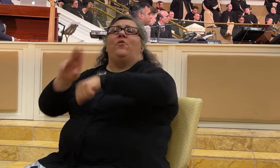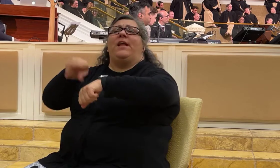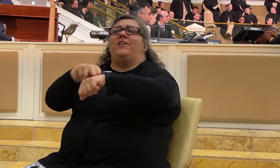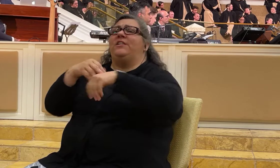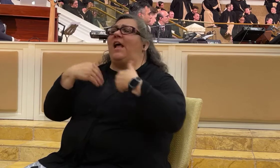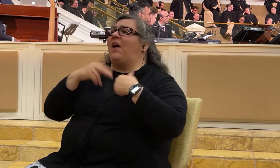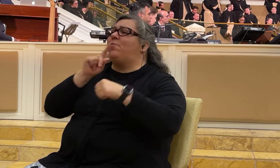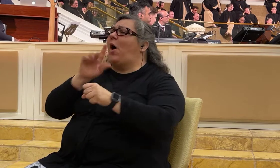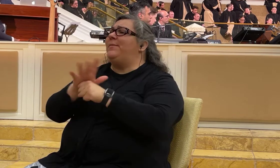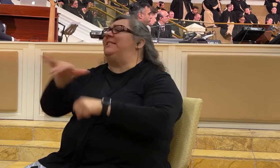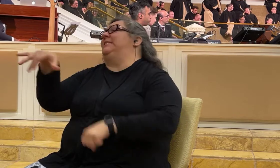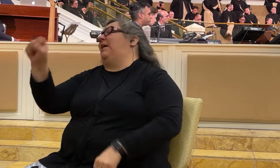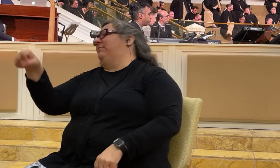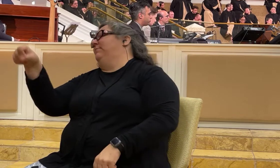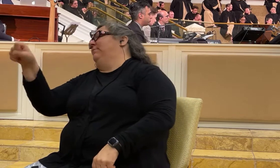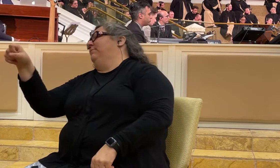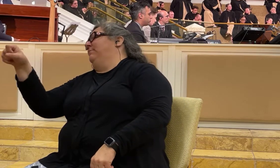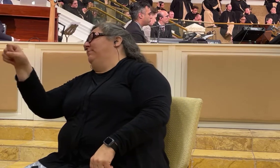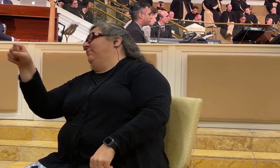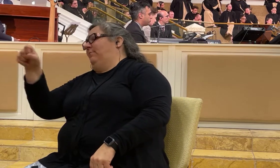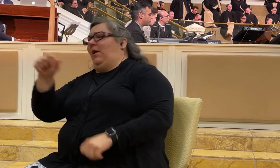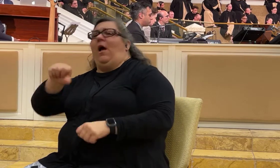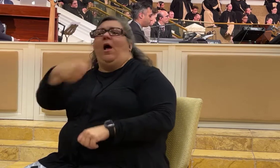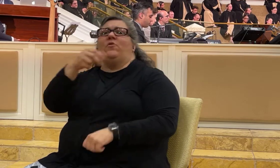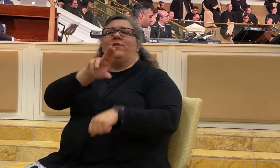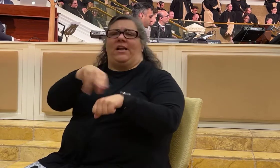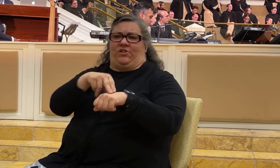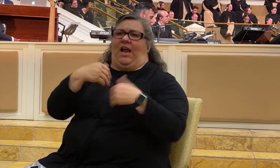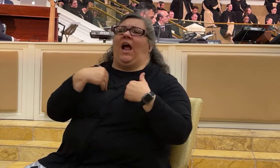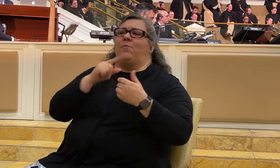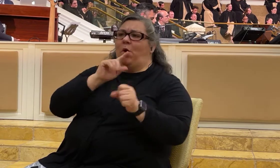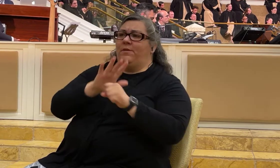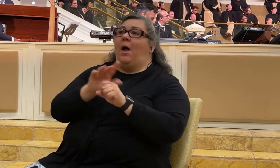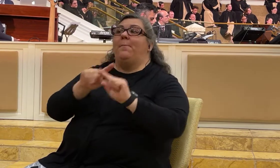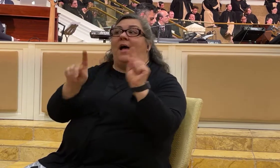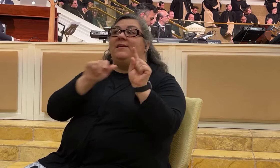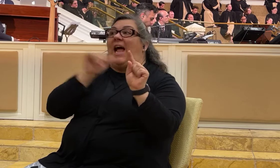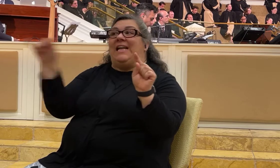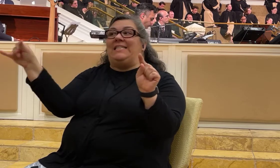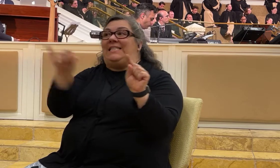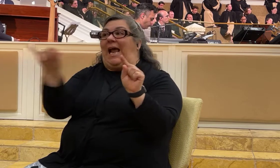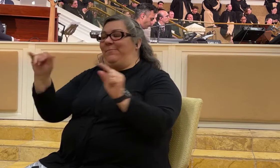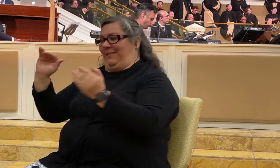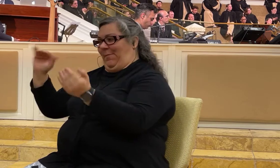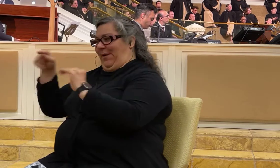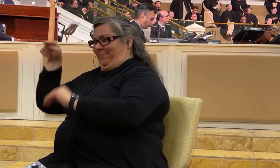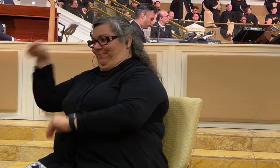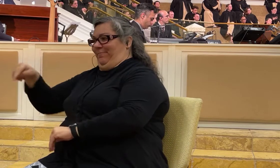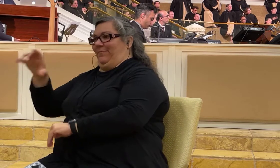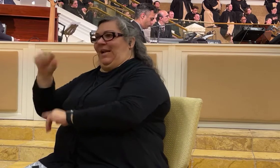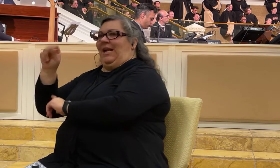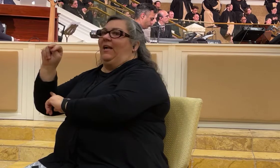in the Bible. Other nations have promises. But not promises like this place, somewhere near.